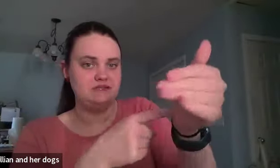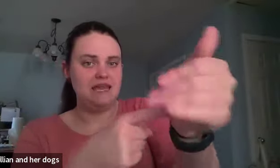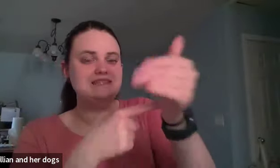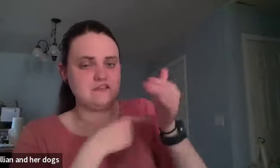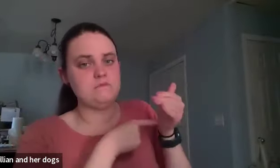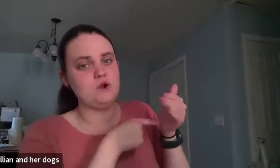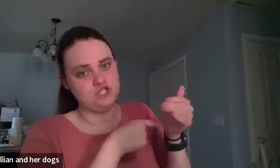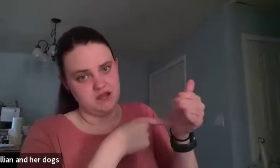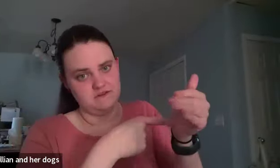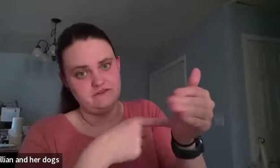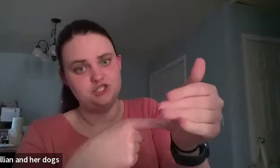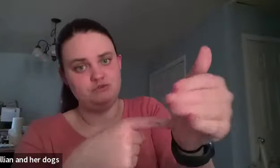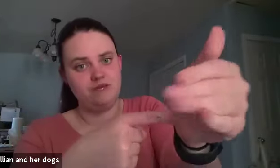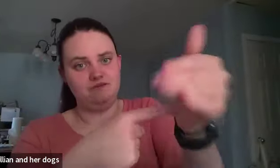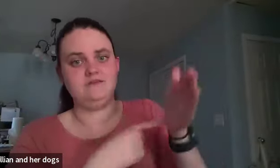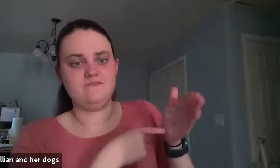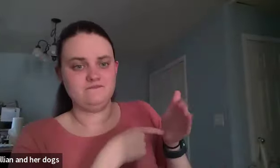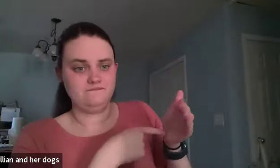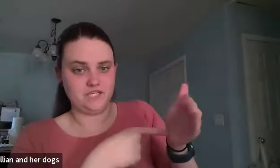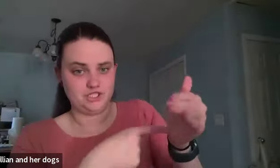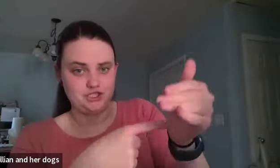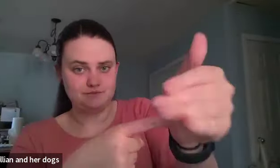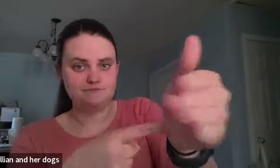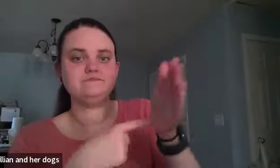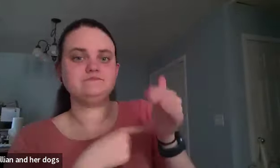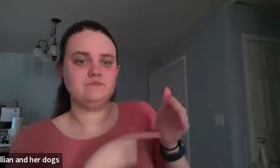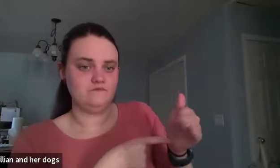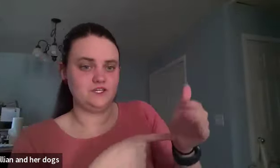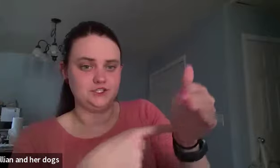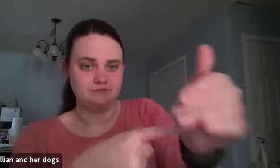forwards. It's like the motion of a fish swimming. Fish, fish.